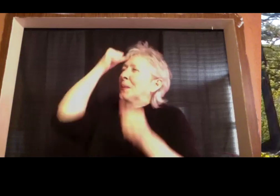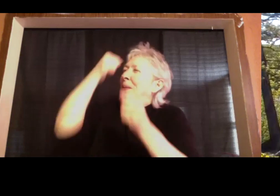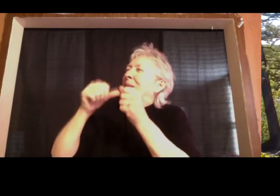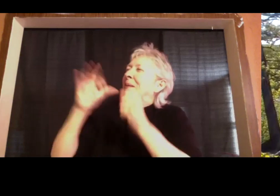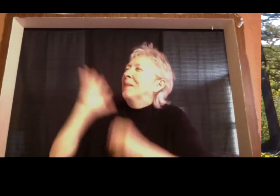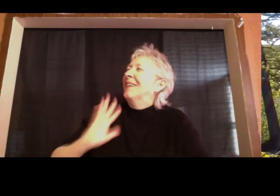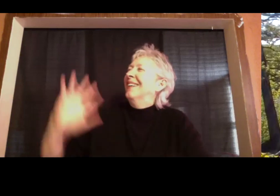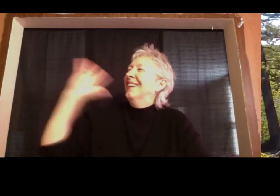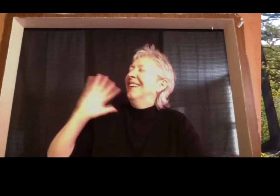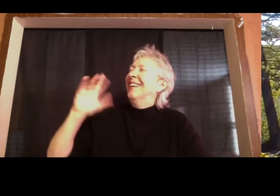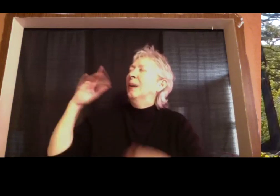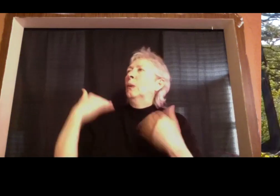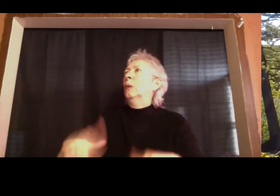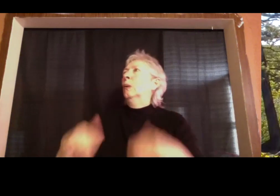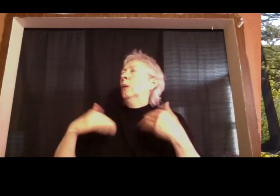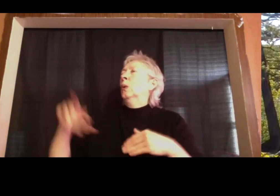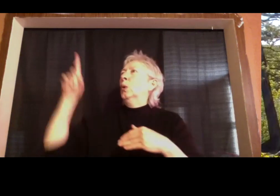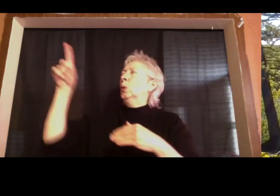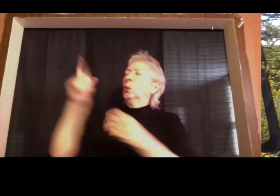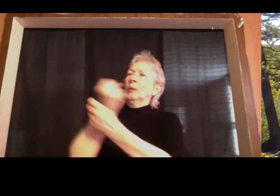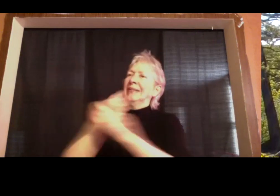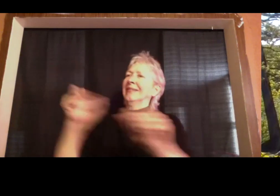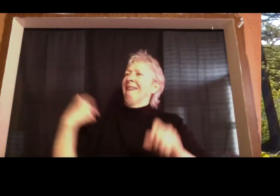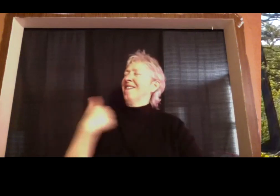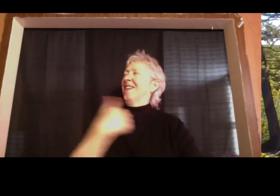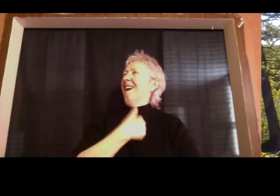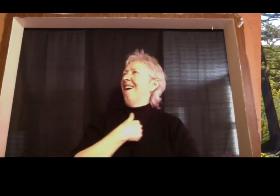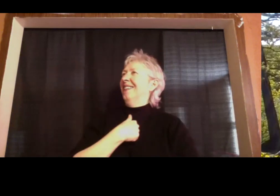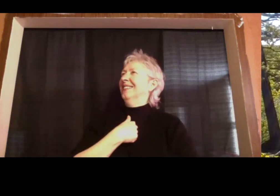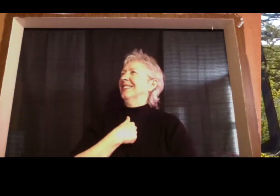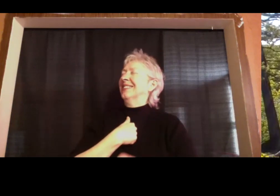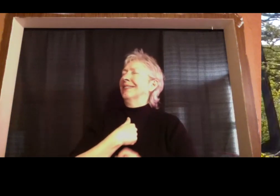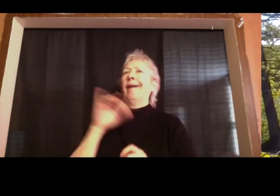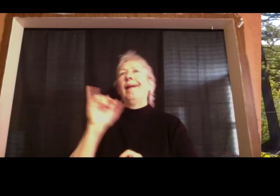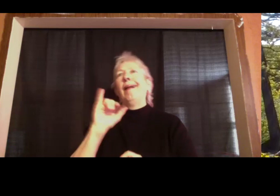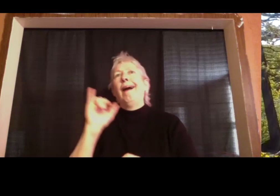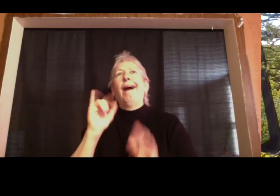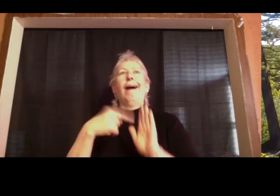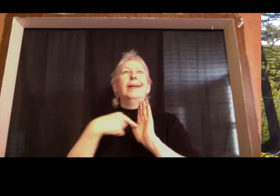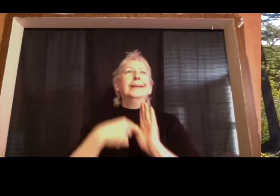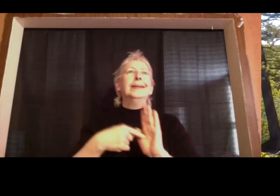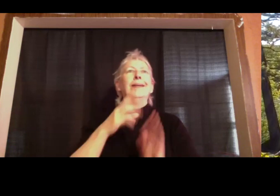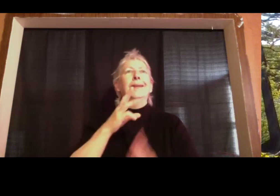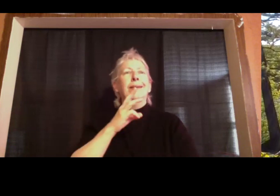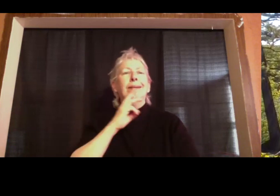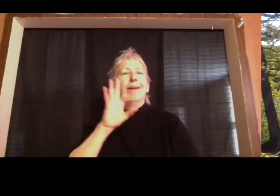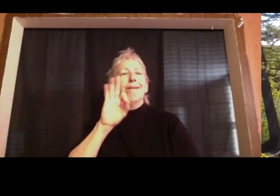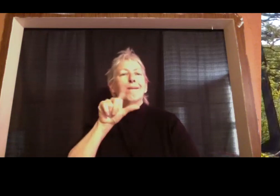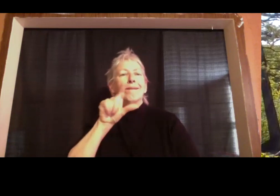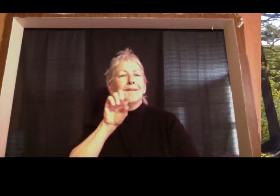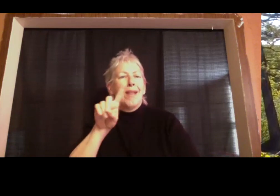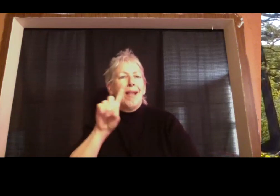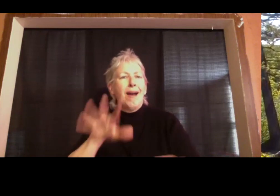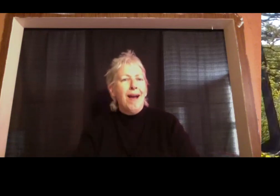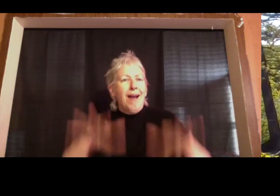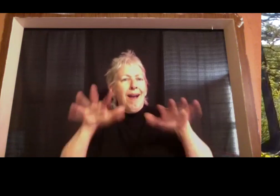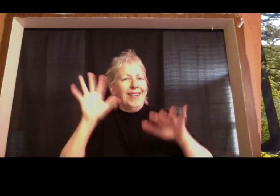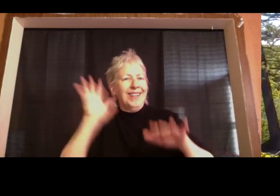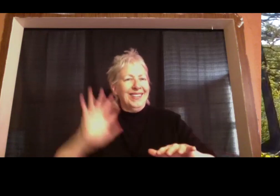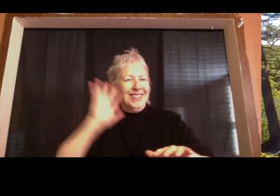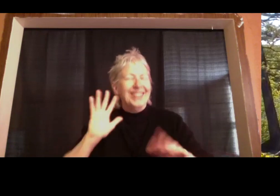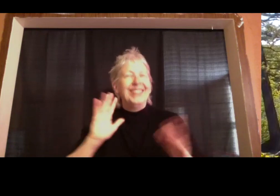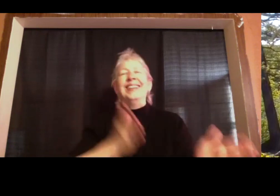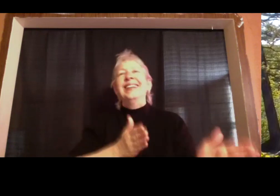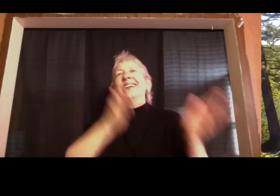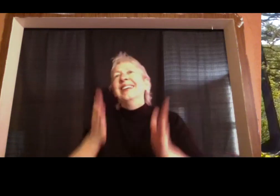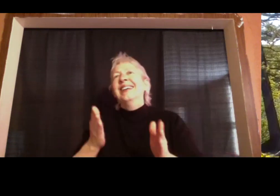and liberating power in deliverance from the flood, in passage through the Reed Sea,